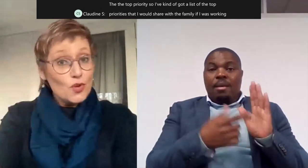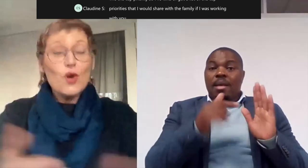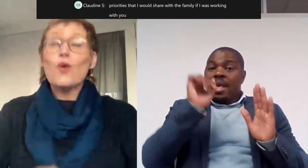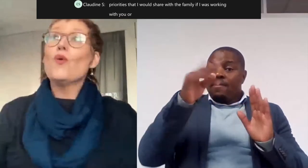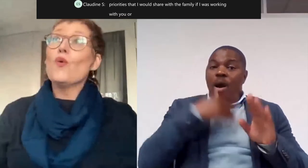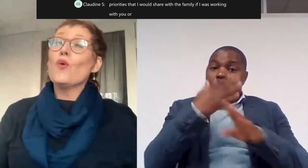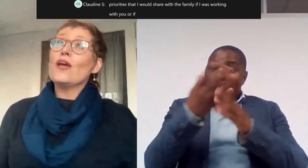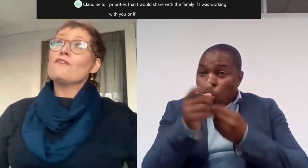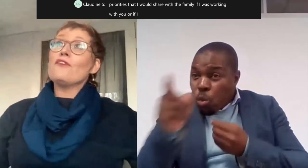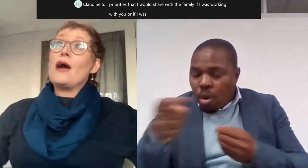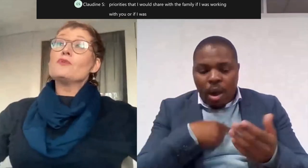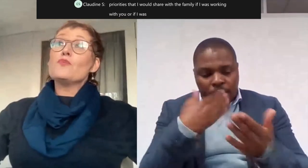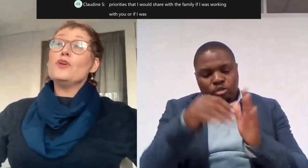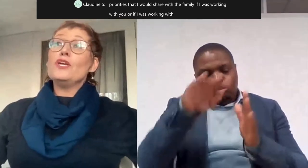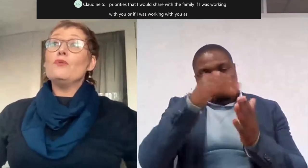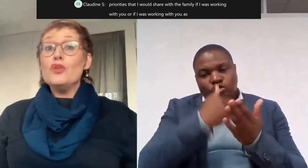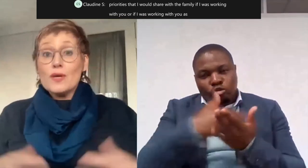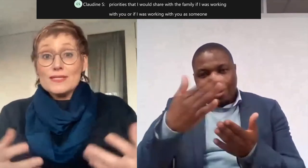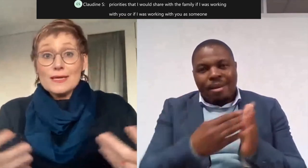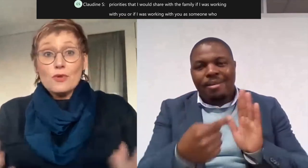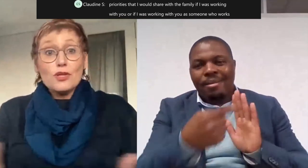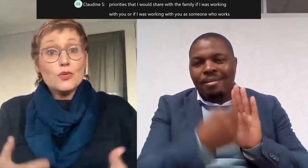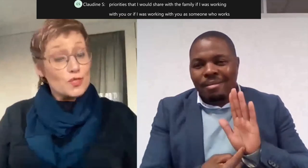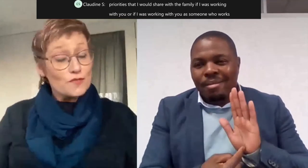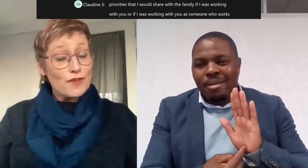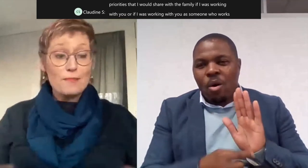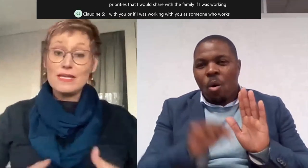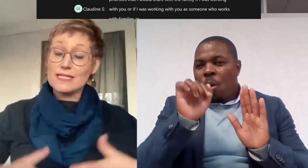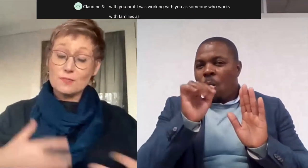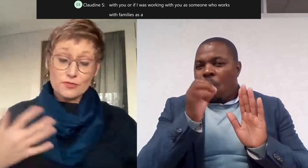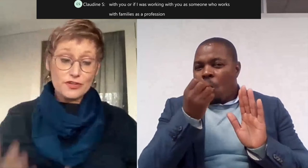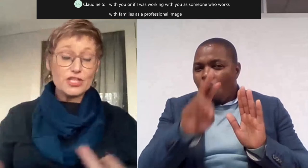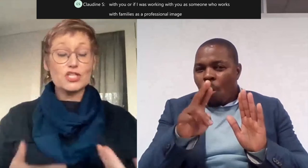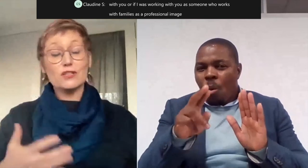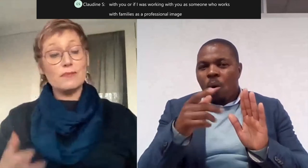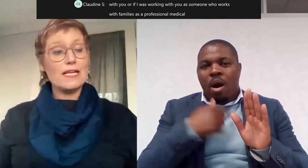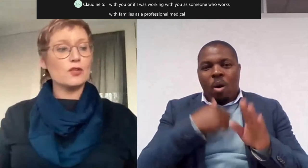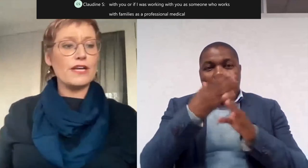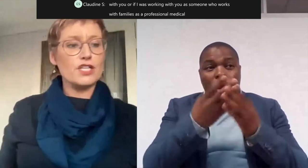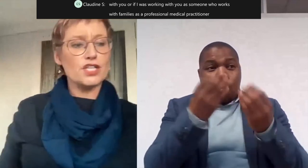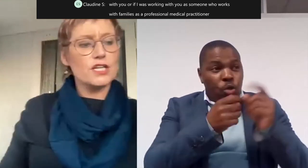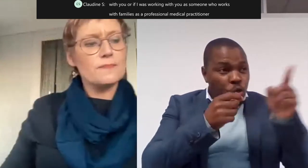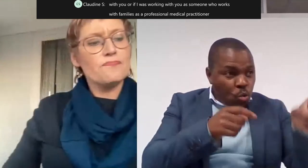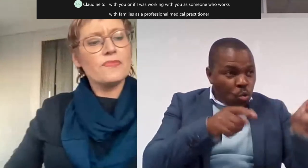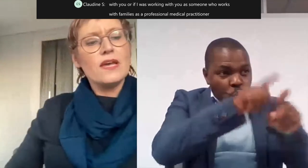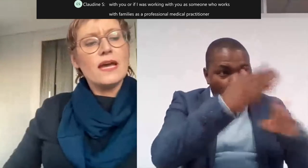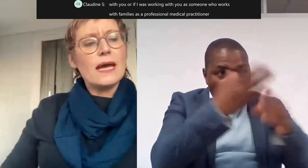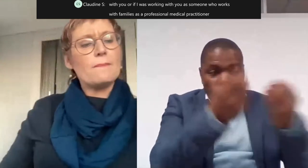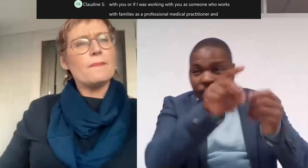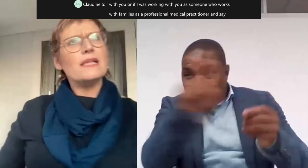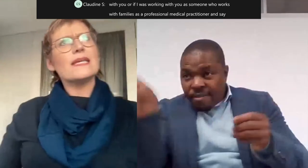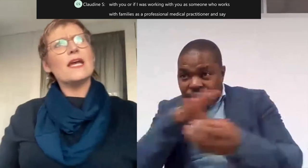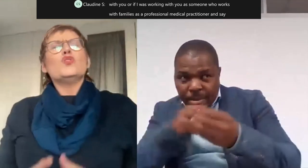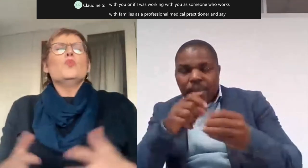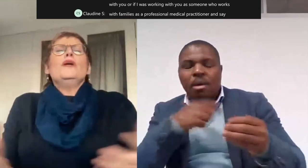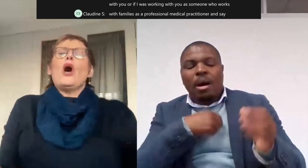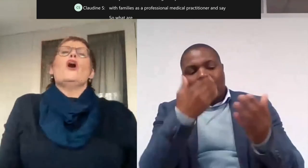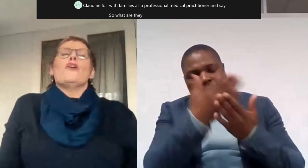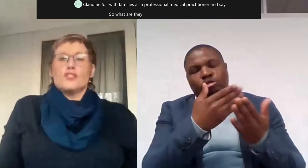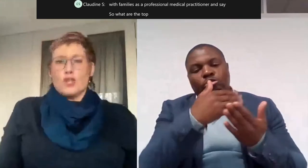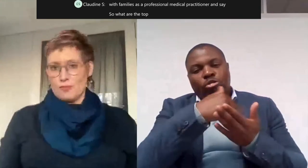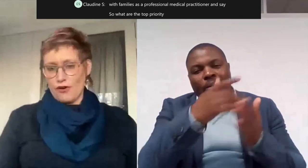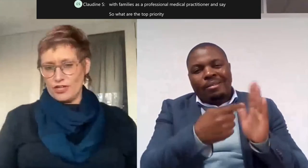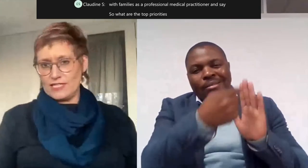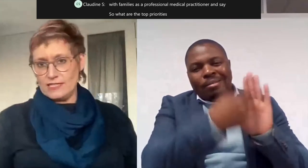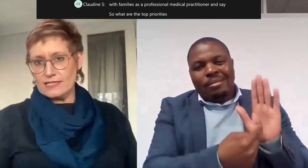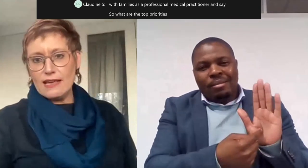with you, or if I was working with you as someone who works with families as a professional medical practitioner, and say, so what